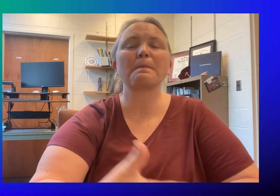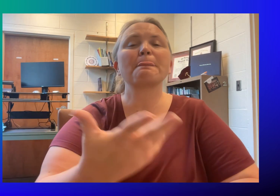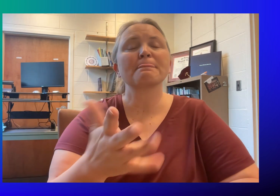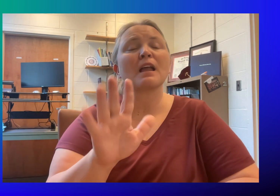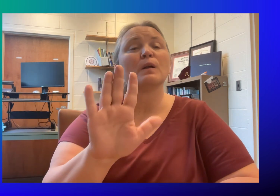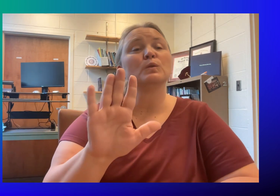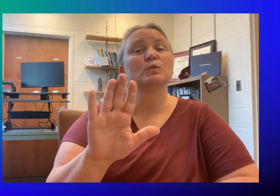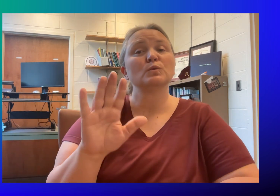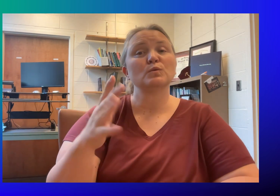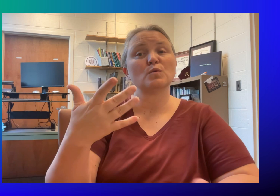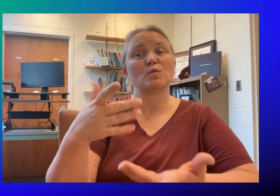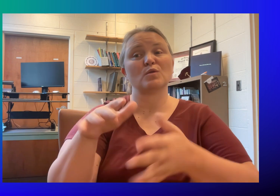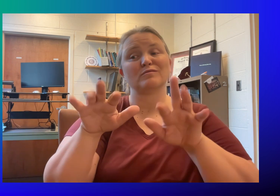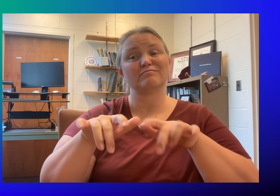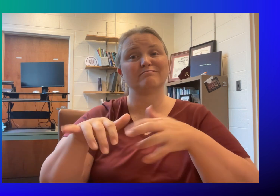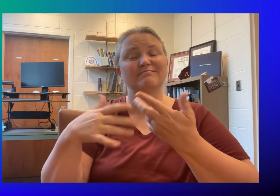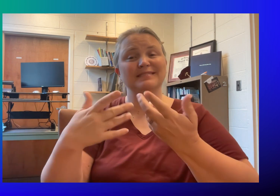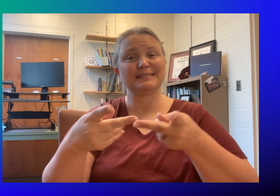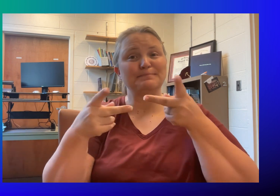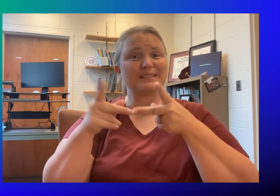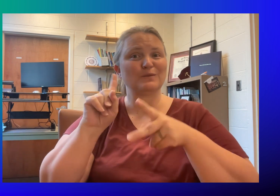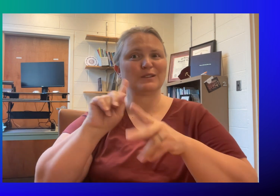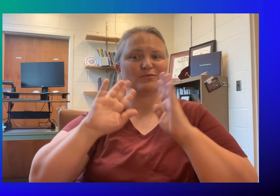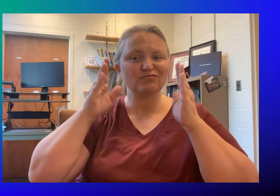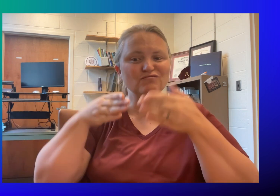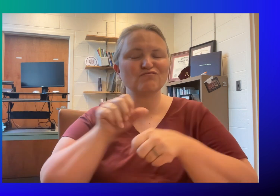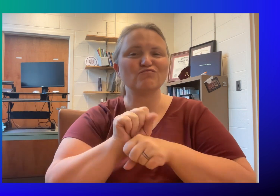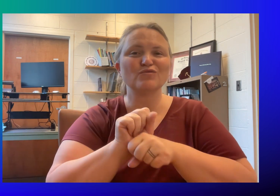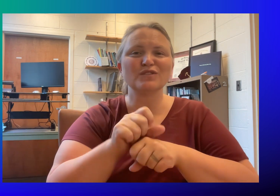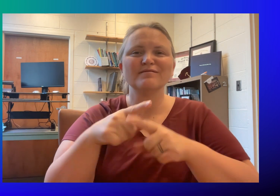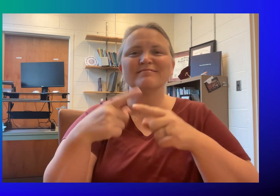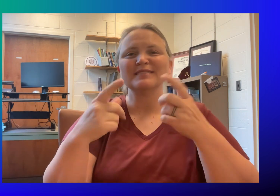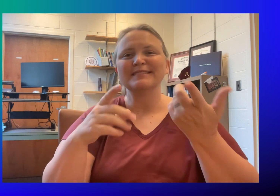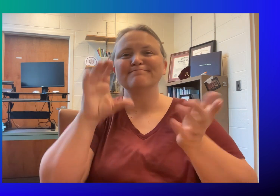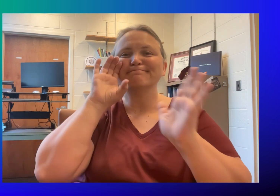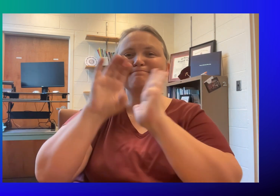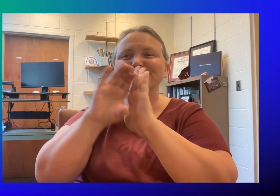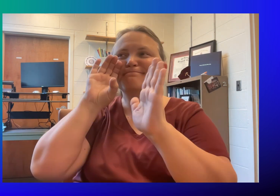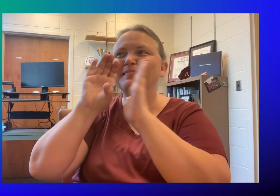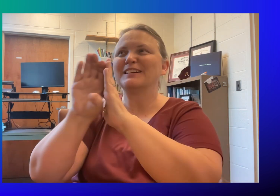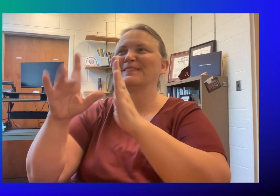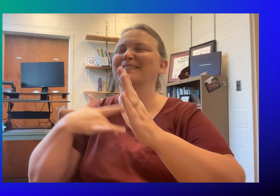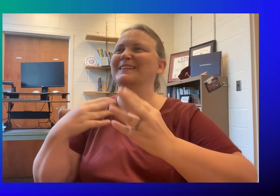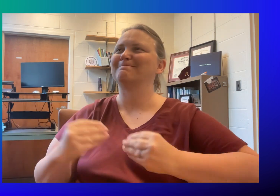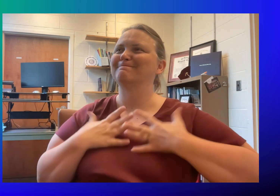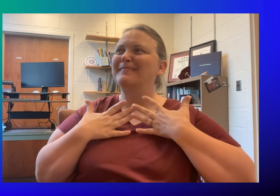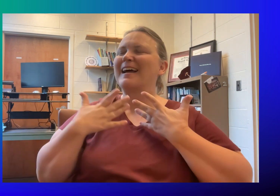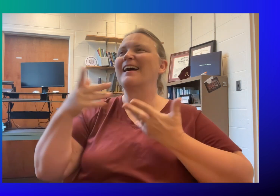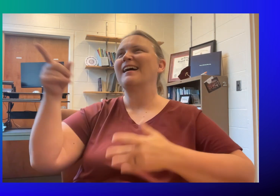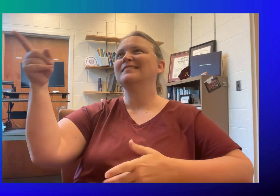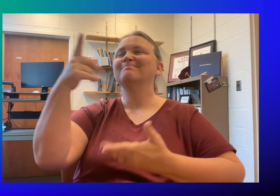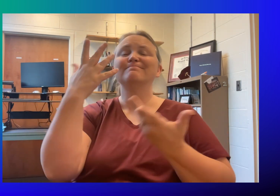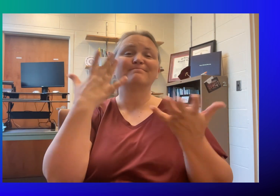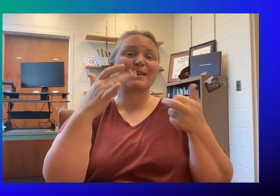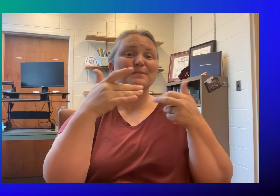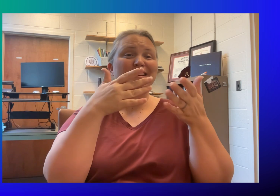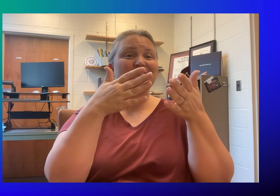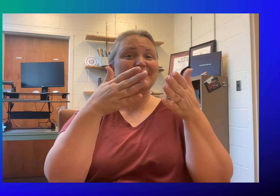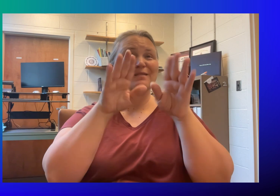Finally, you might want some personal touches in your writing space as you're setting it up. So images that feel inspiring to you. You might paint the colors